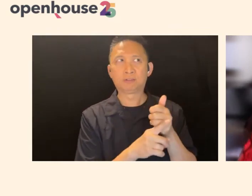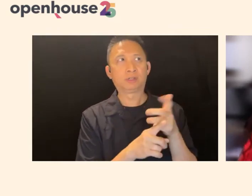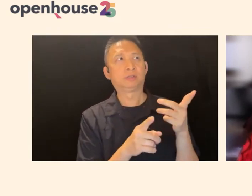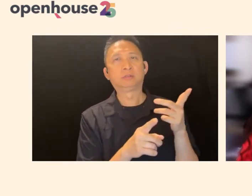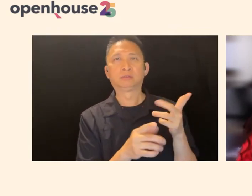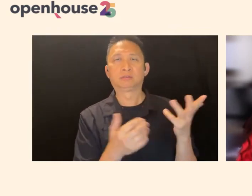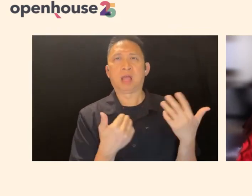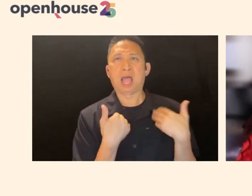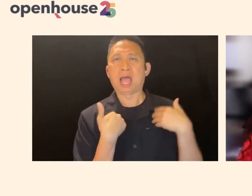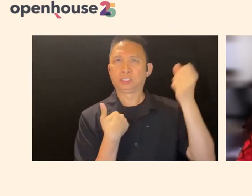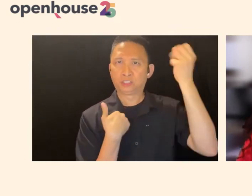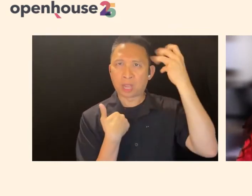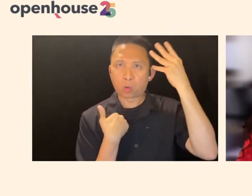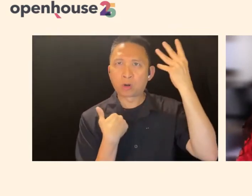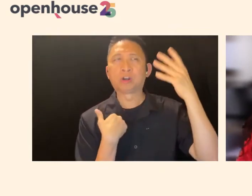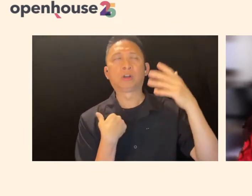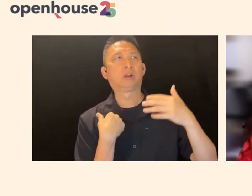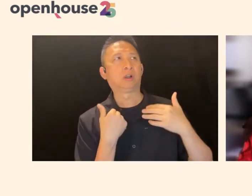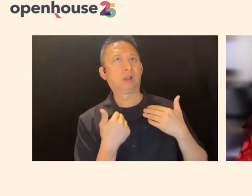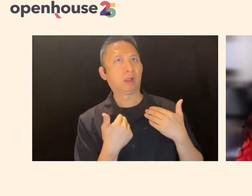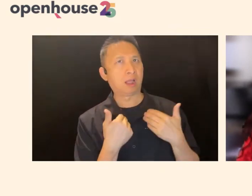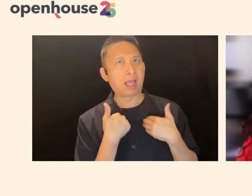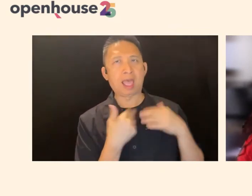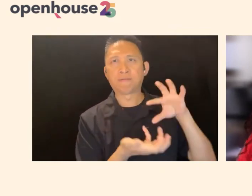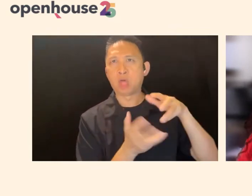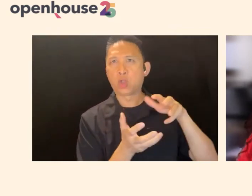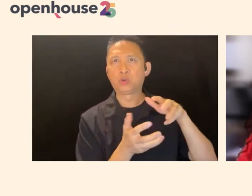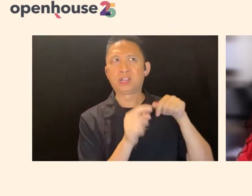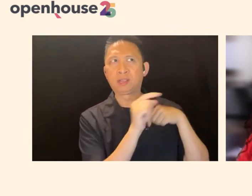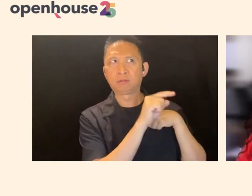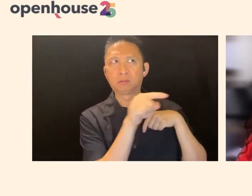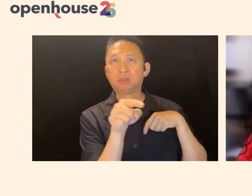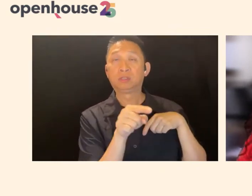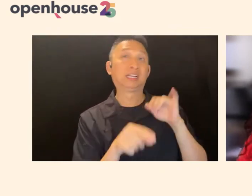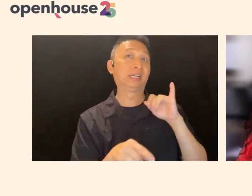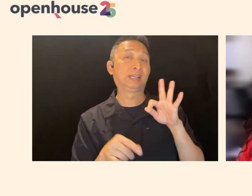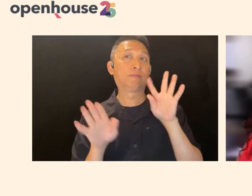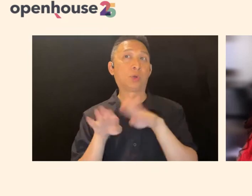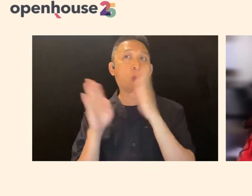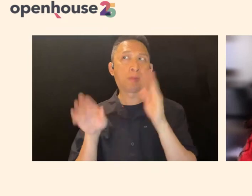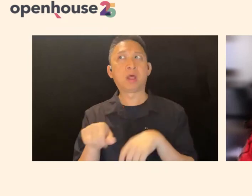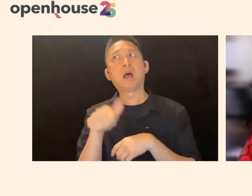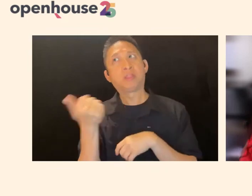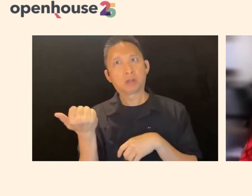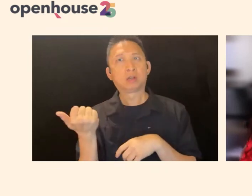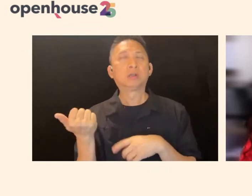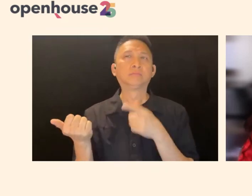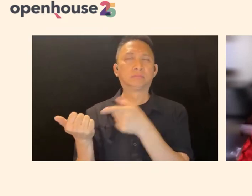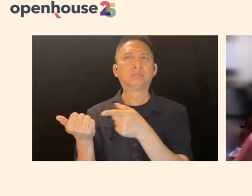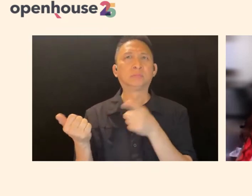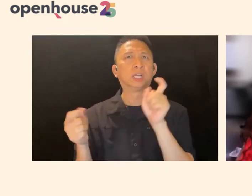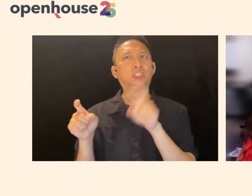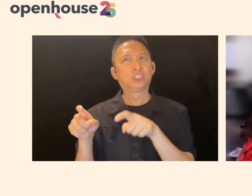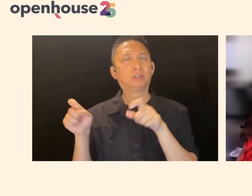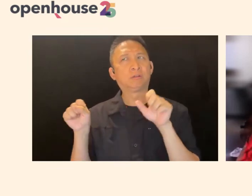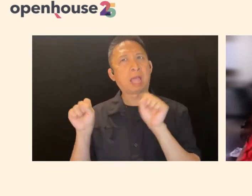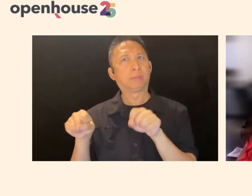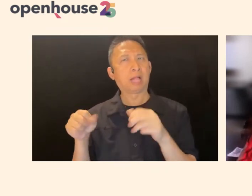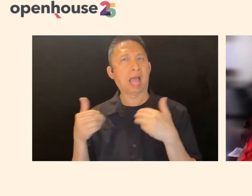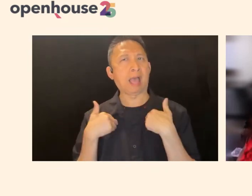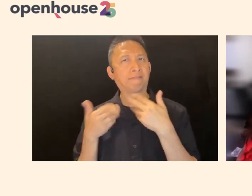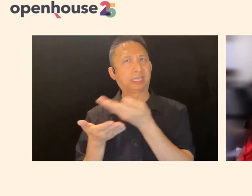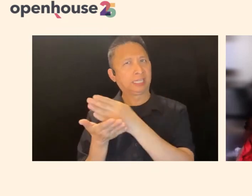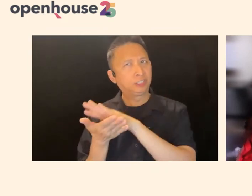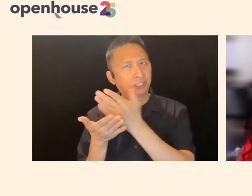and laundry. Like, so if we decide we want to open up another drop-in center, like we want something with a kitchen and a